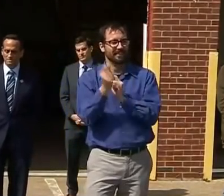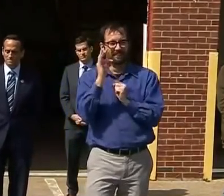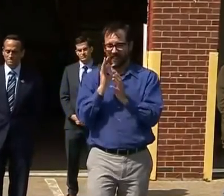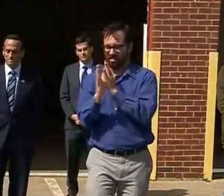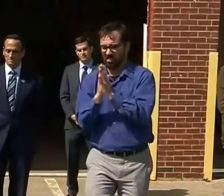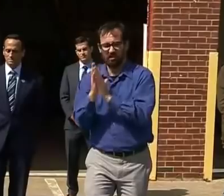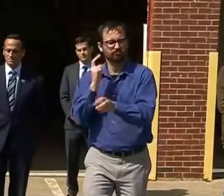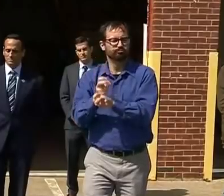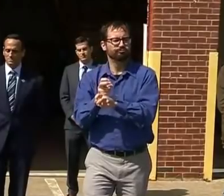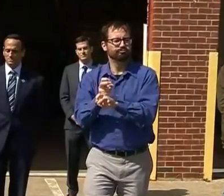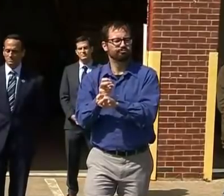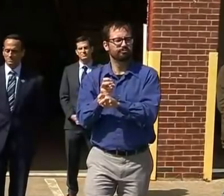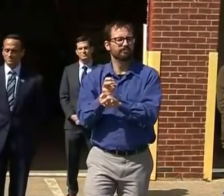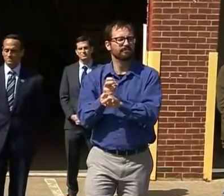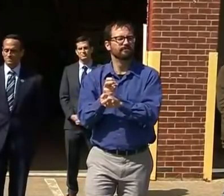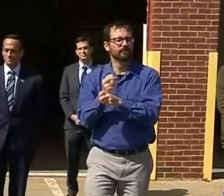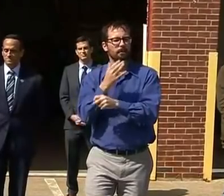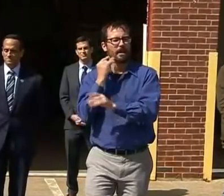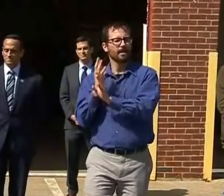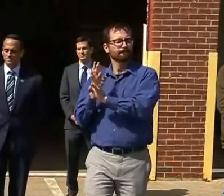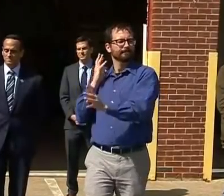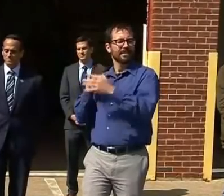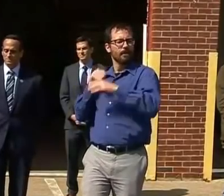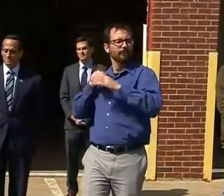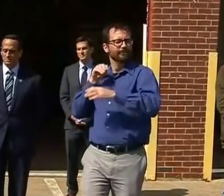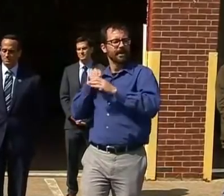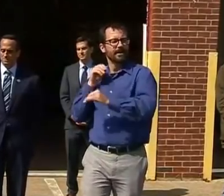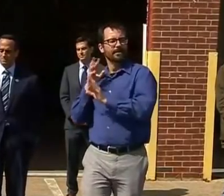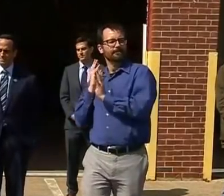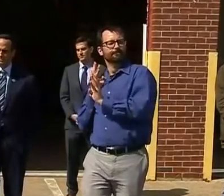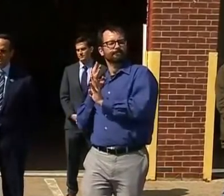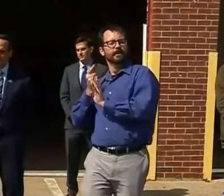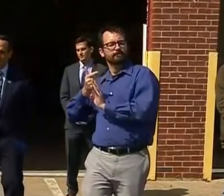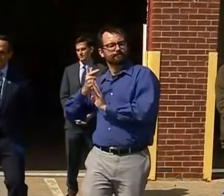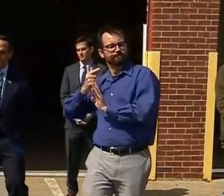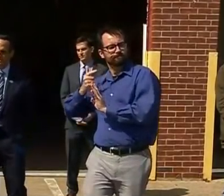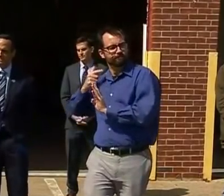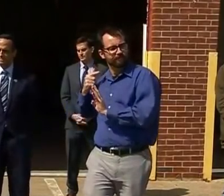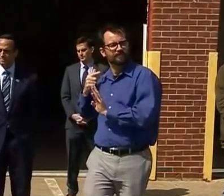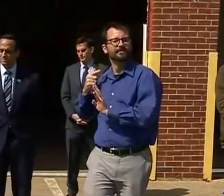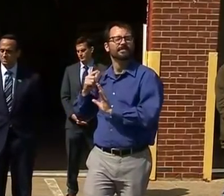are actually serving them. And the decision we made to make the